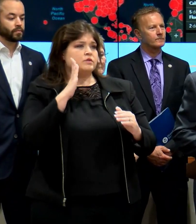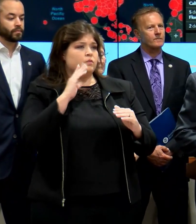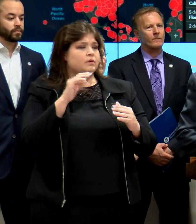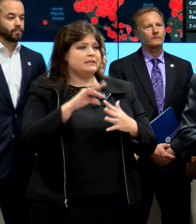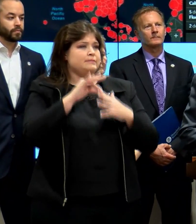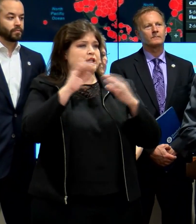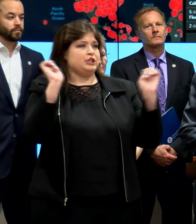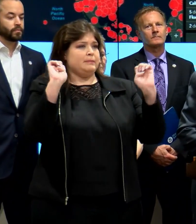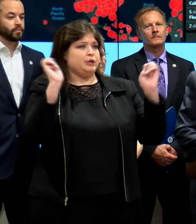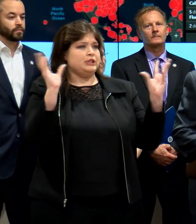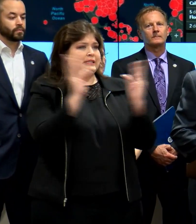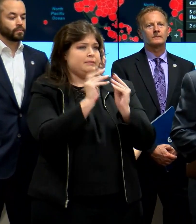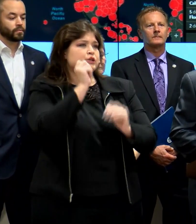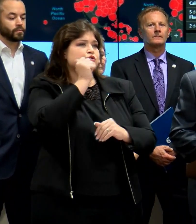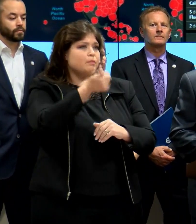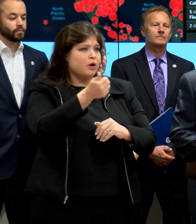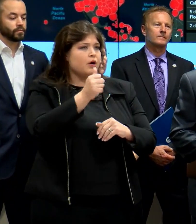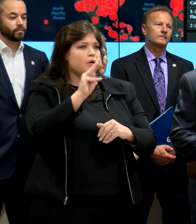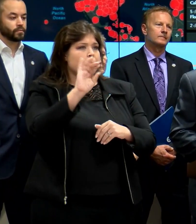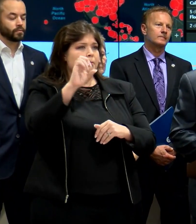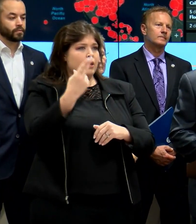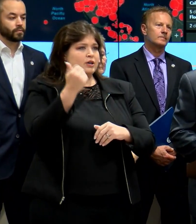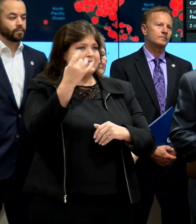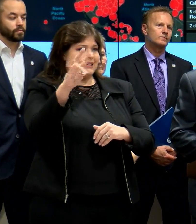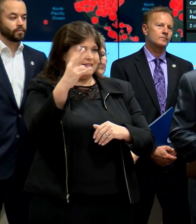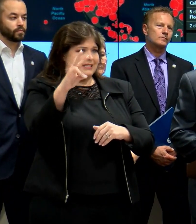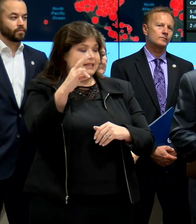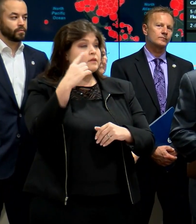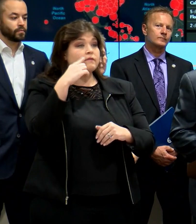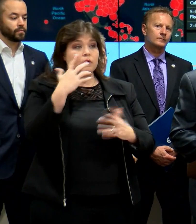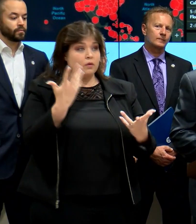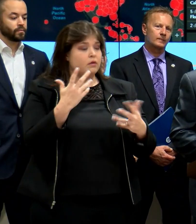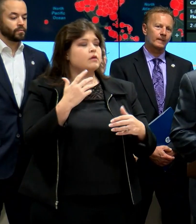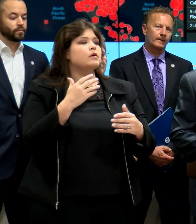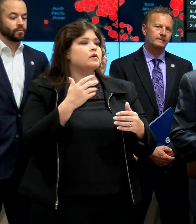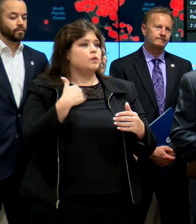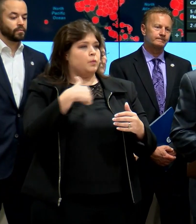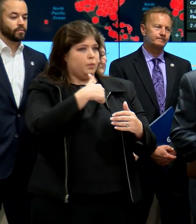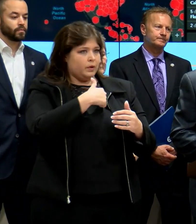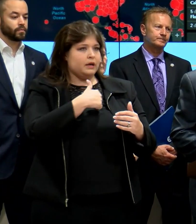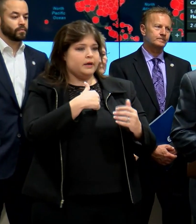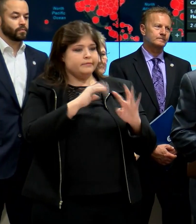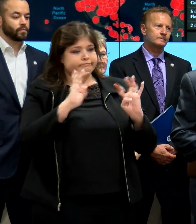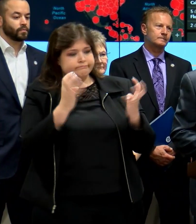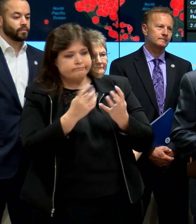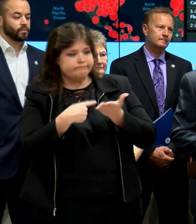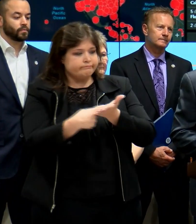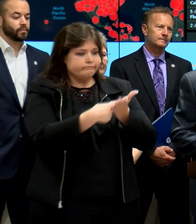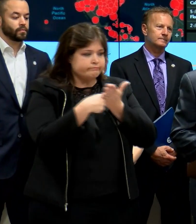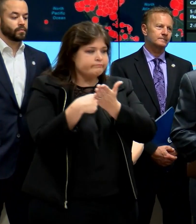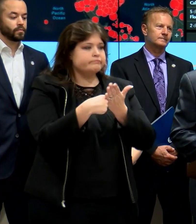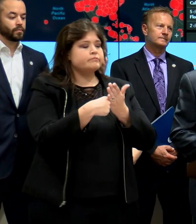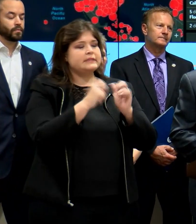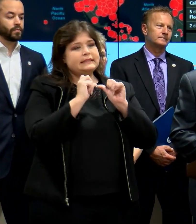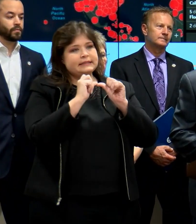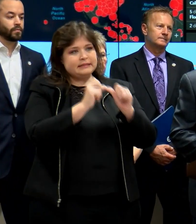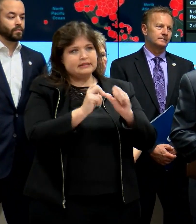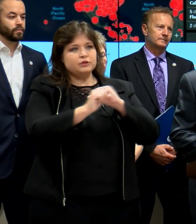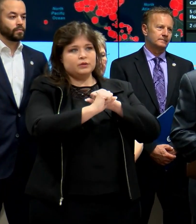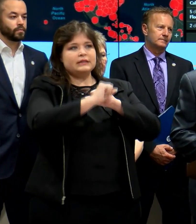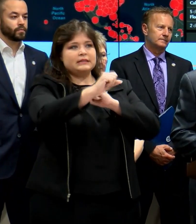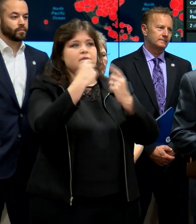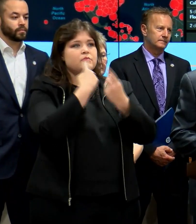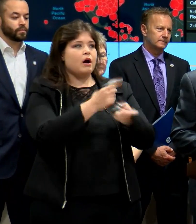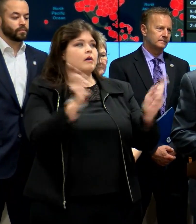meeting on tomorrow, March 17th, to allow us to continue to extend a proclamation